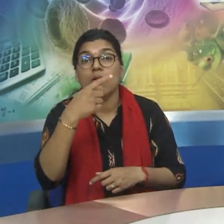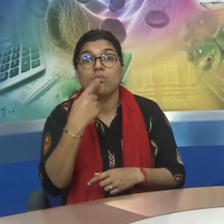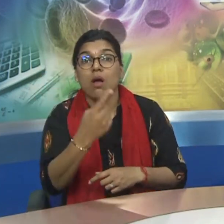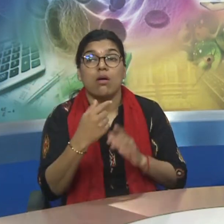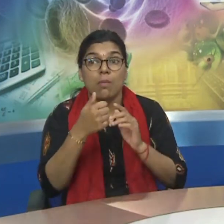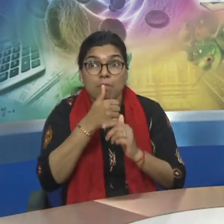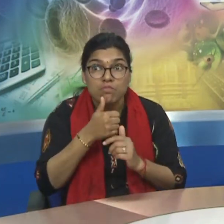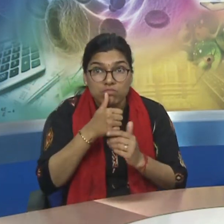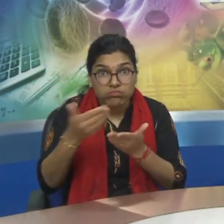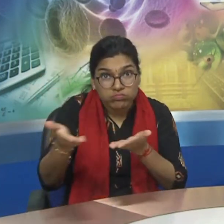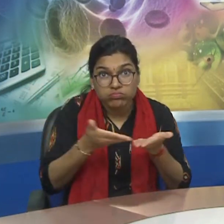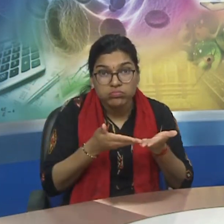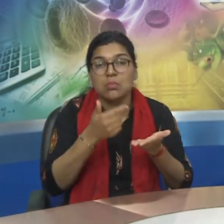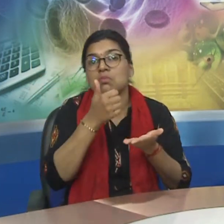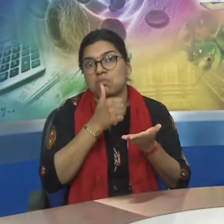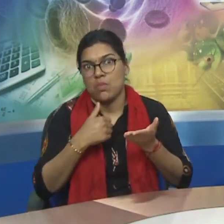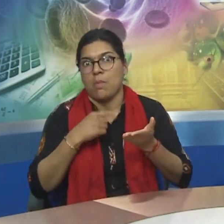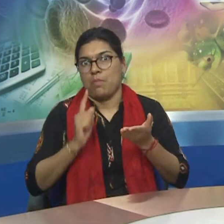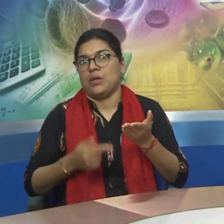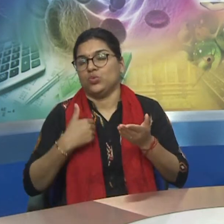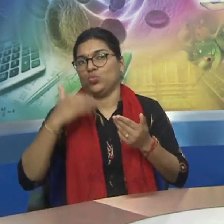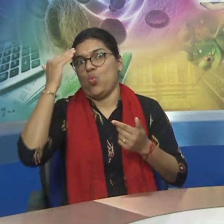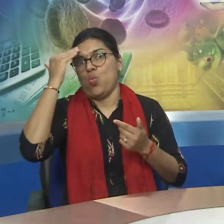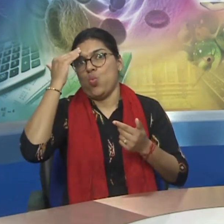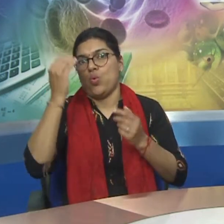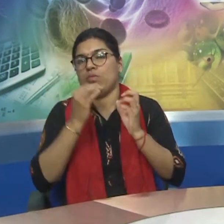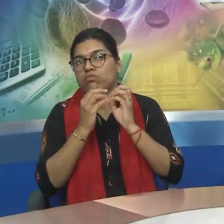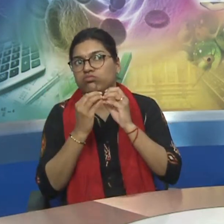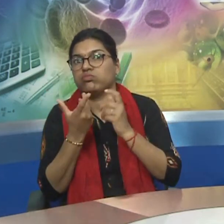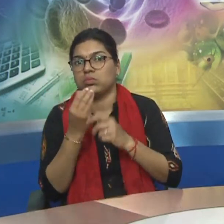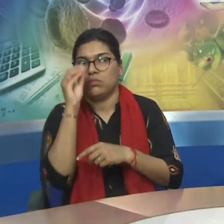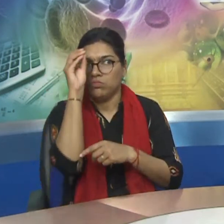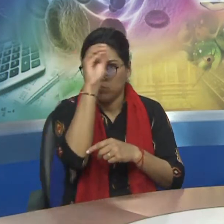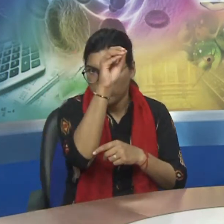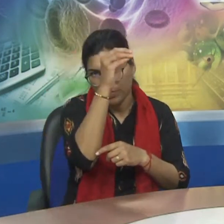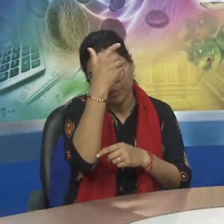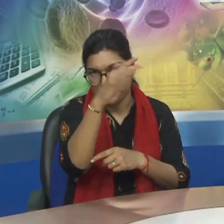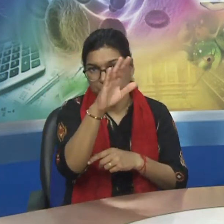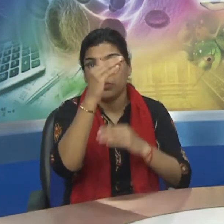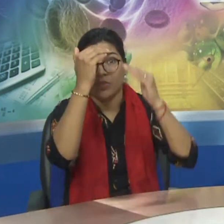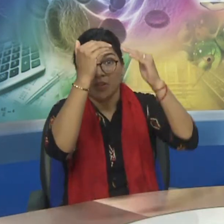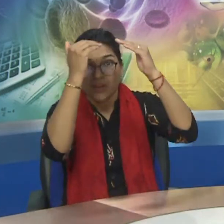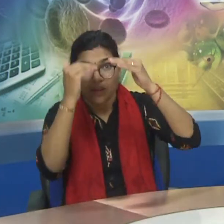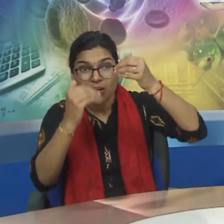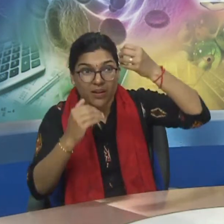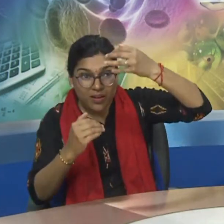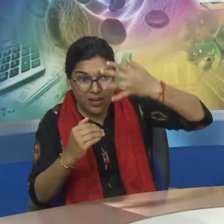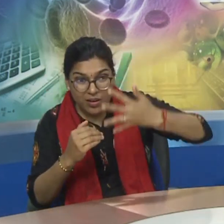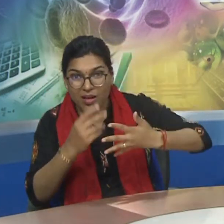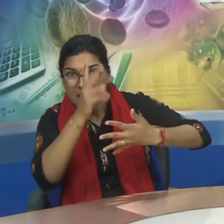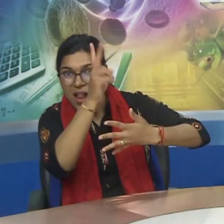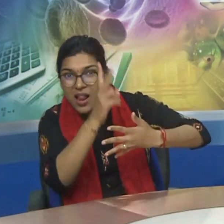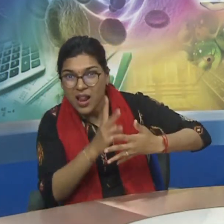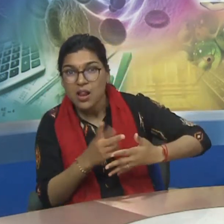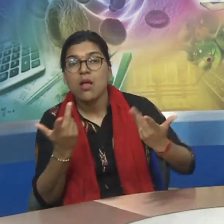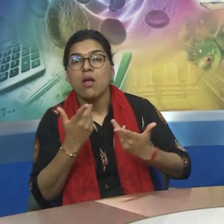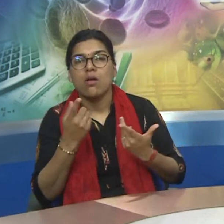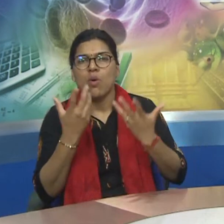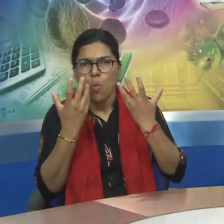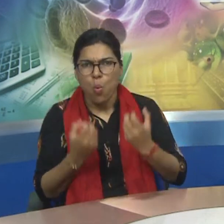We can easily lock our content. So when you click on that